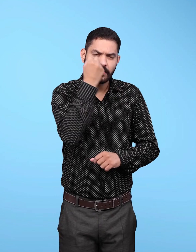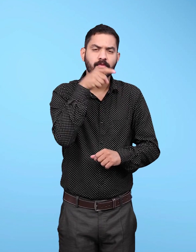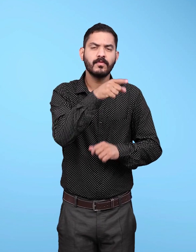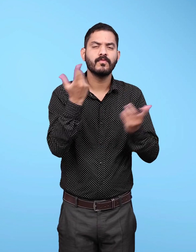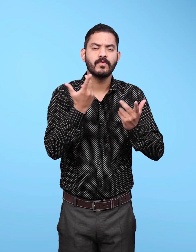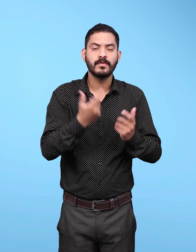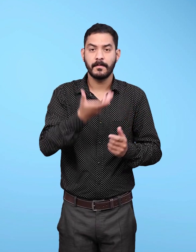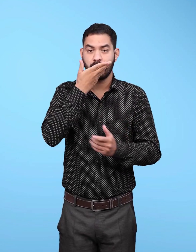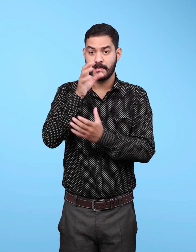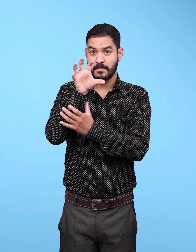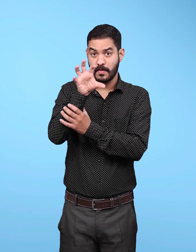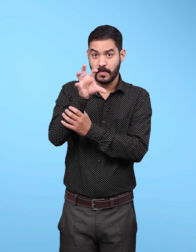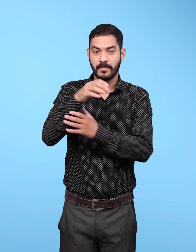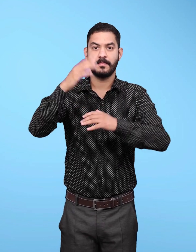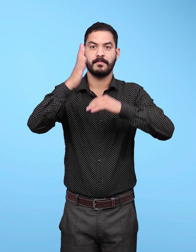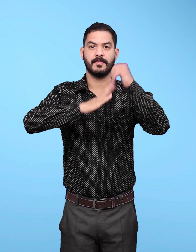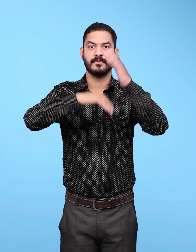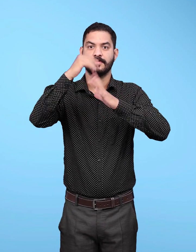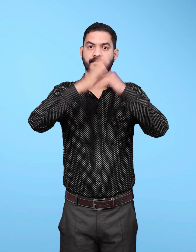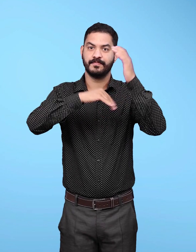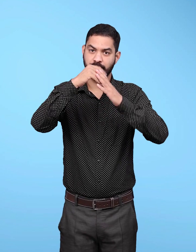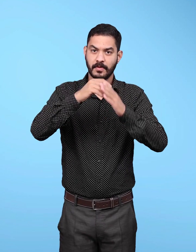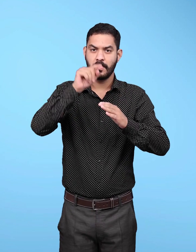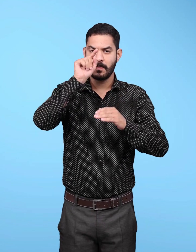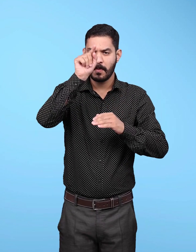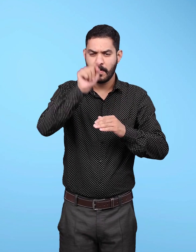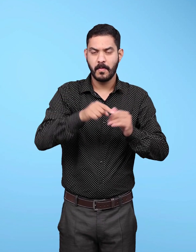construction of irrigation works are mentioned.